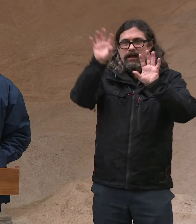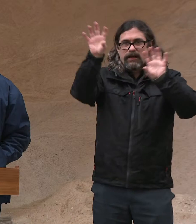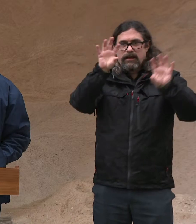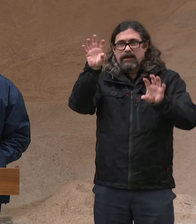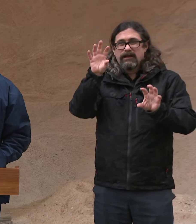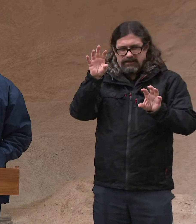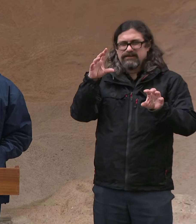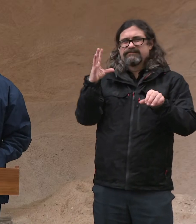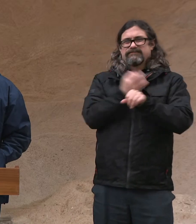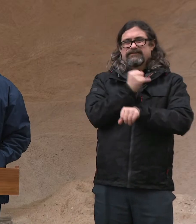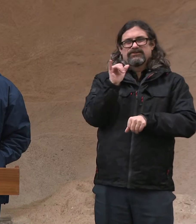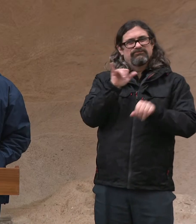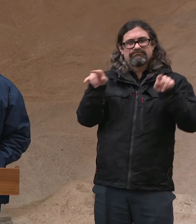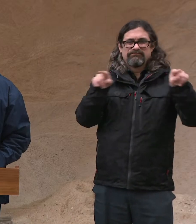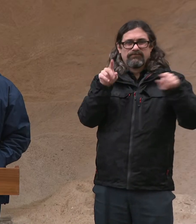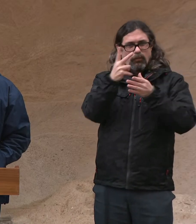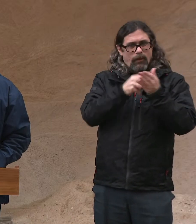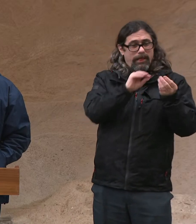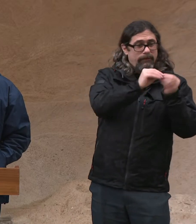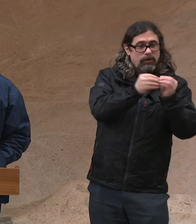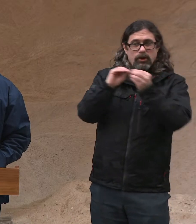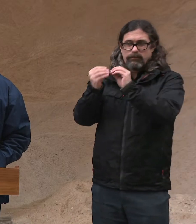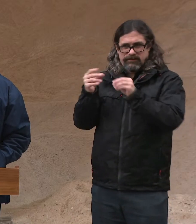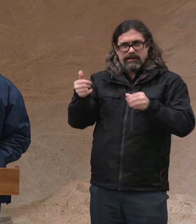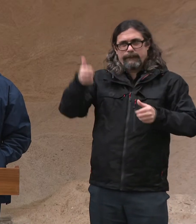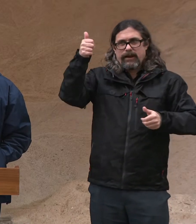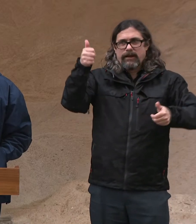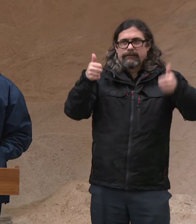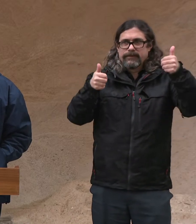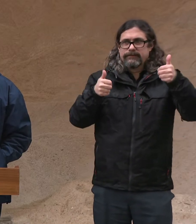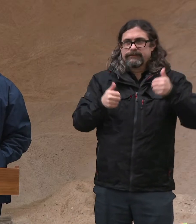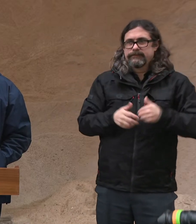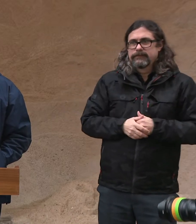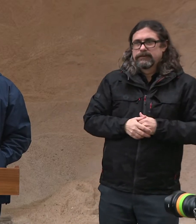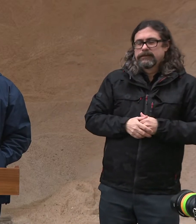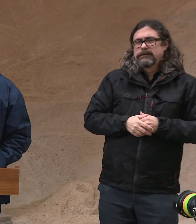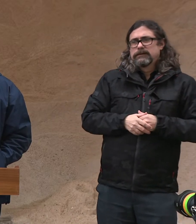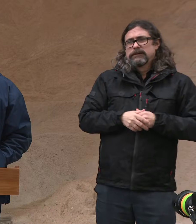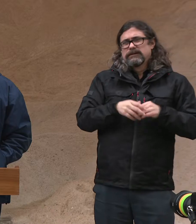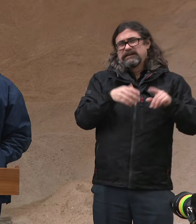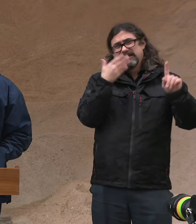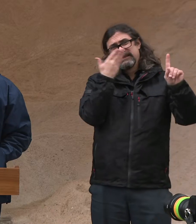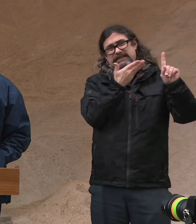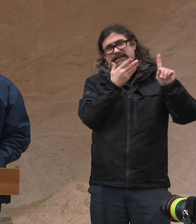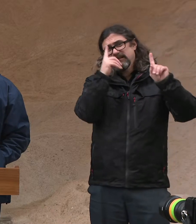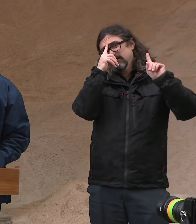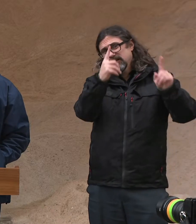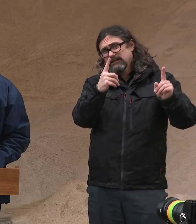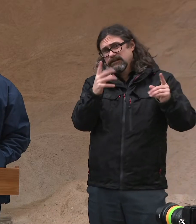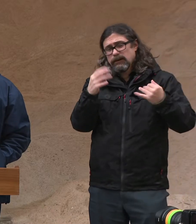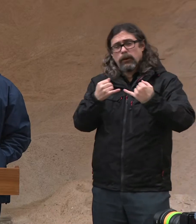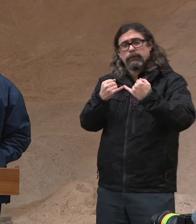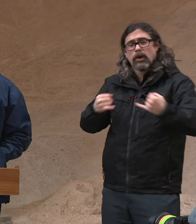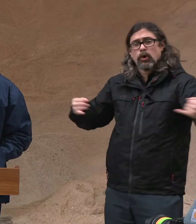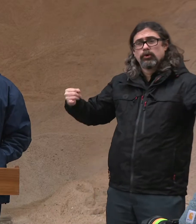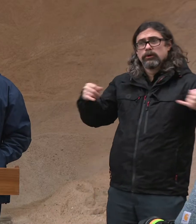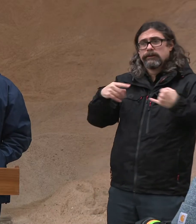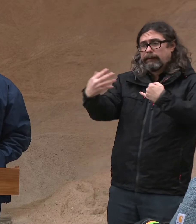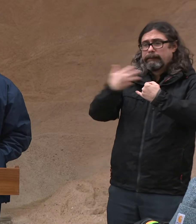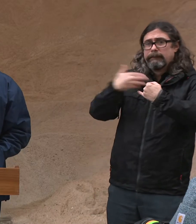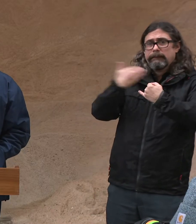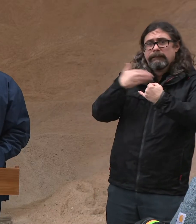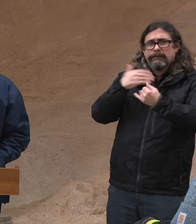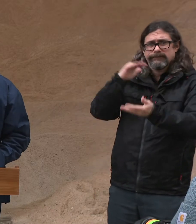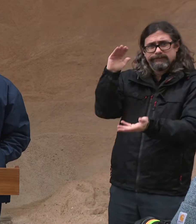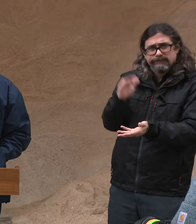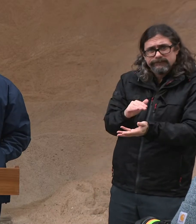about how we need to build our economy and make sure jobs stay here. They have communicated around affordability.